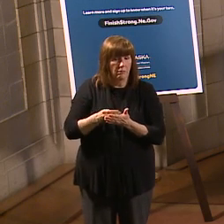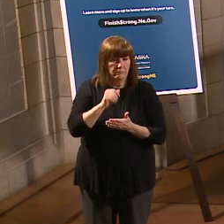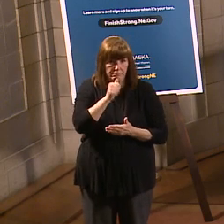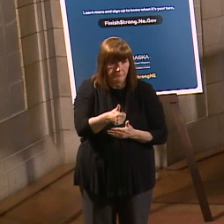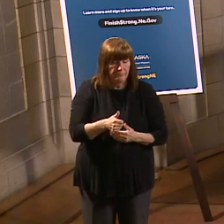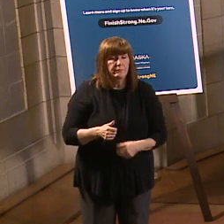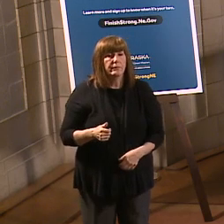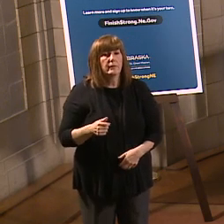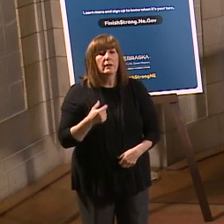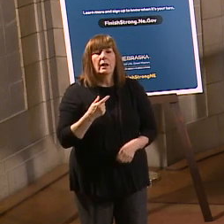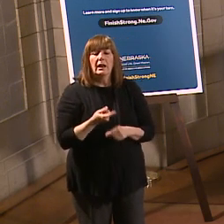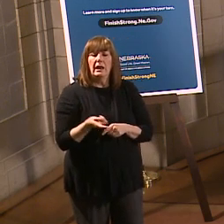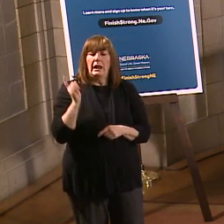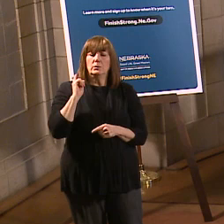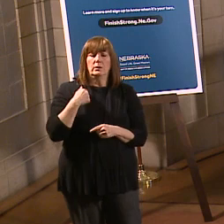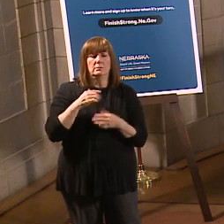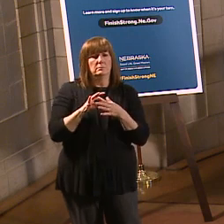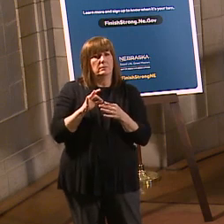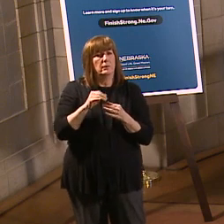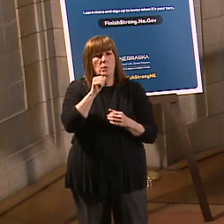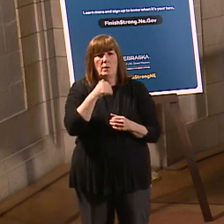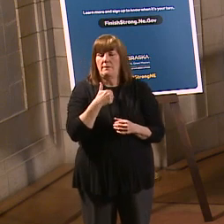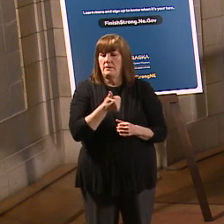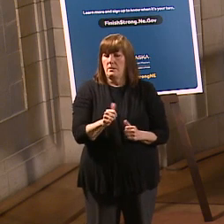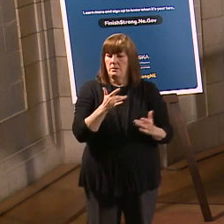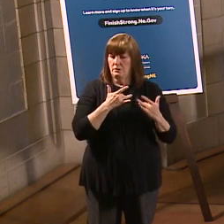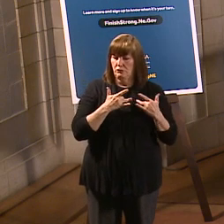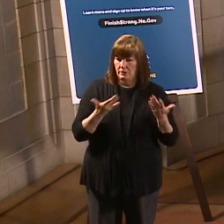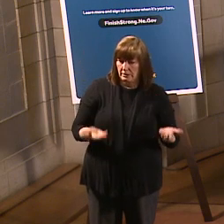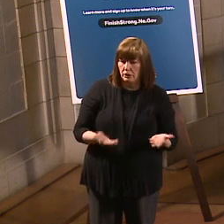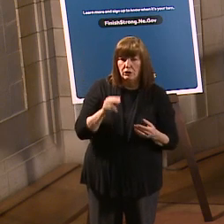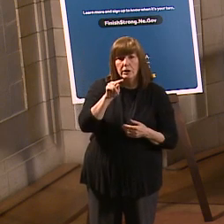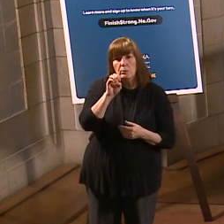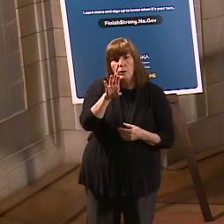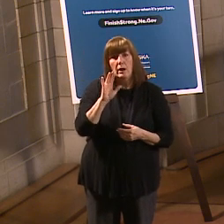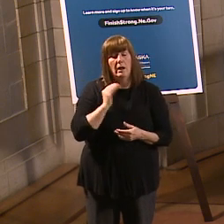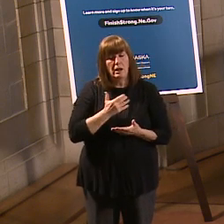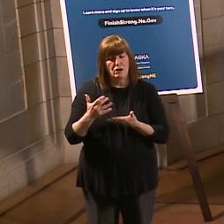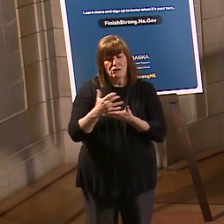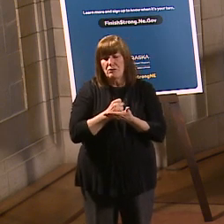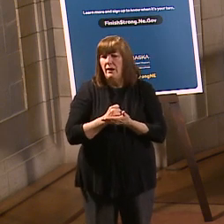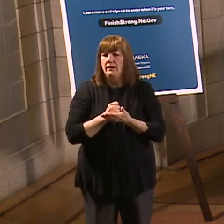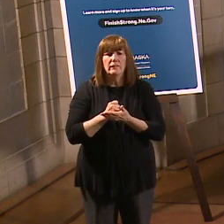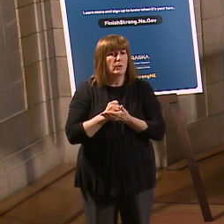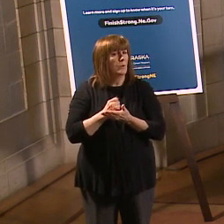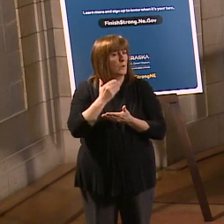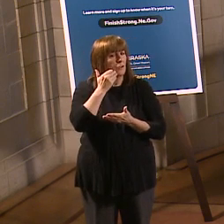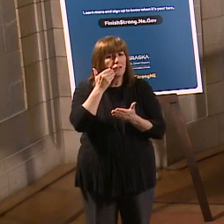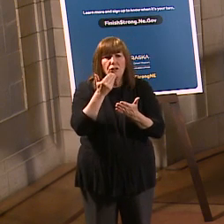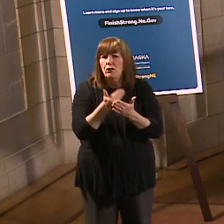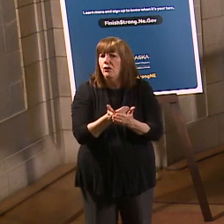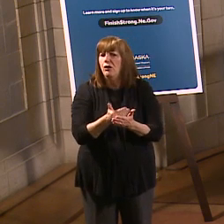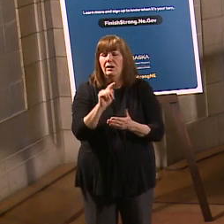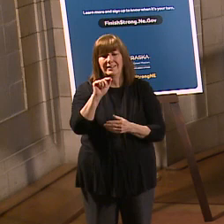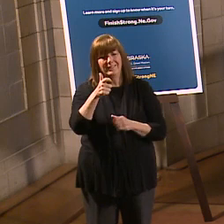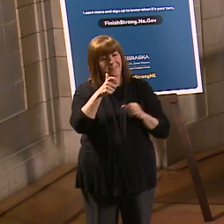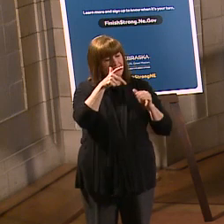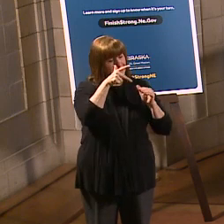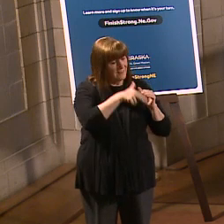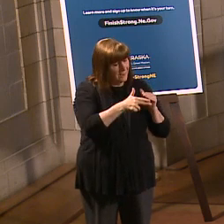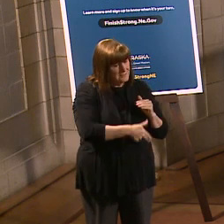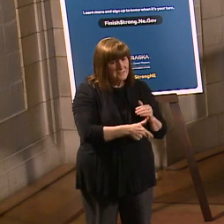in about a week ago, that we didn't really have any concerns here in Nebraska because our revenues are so strong that the tax cuts we're going to be able to do